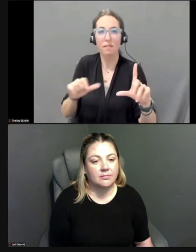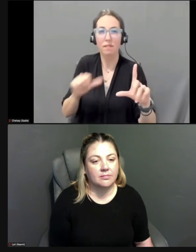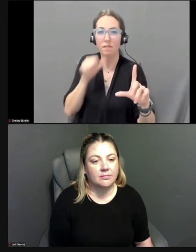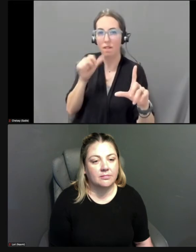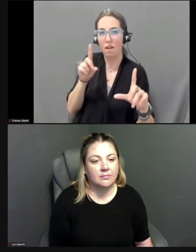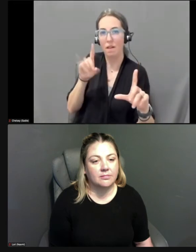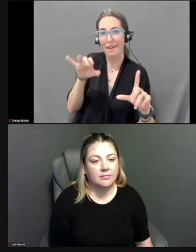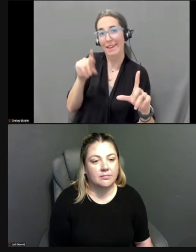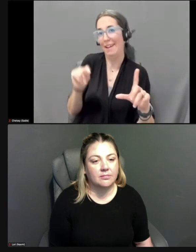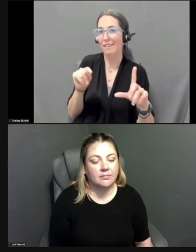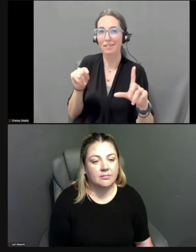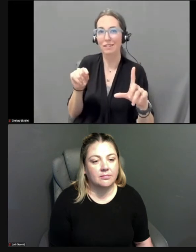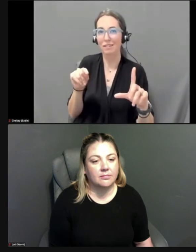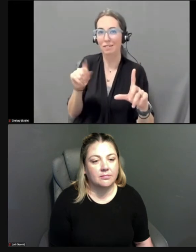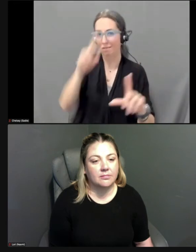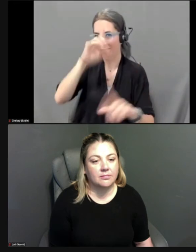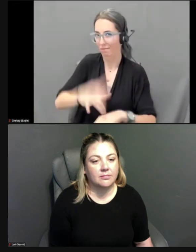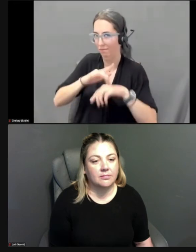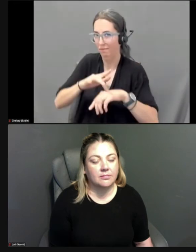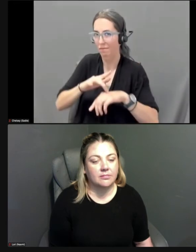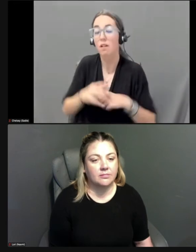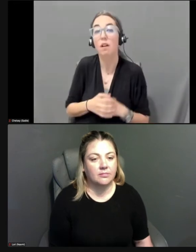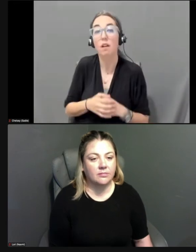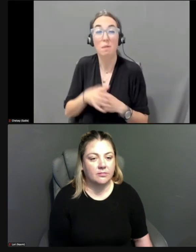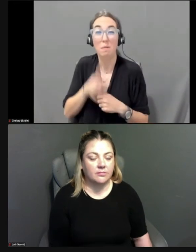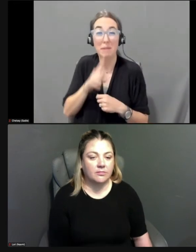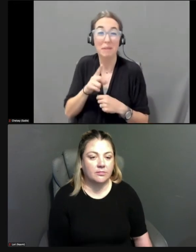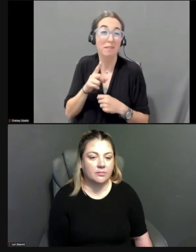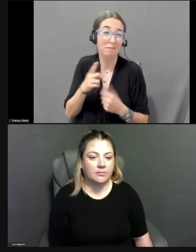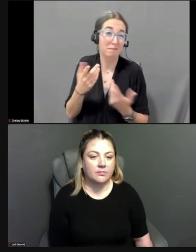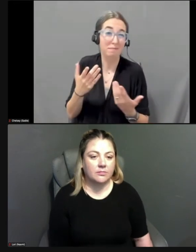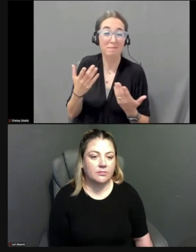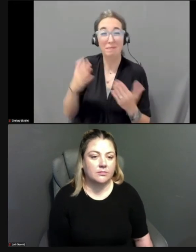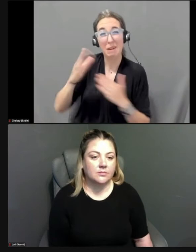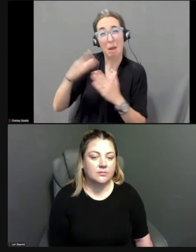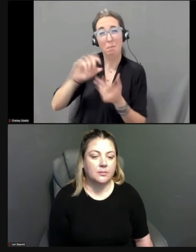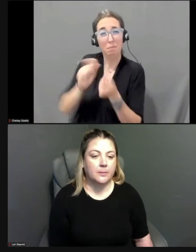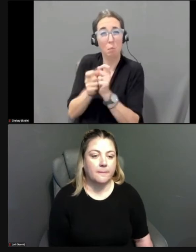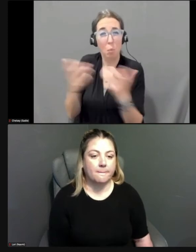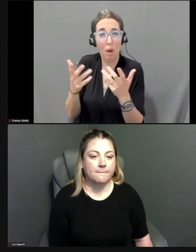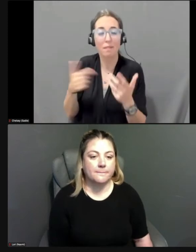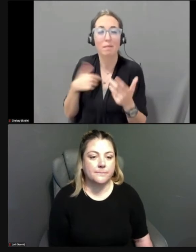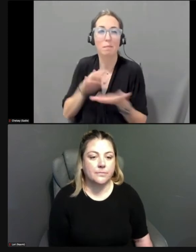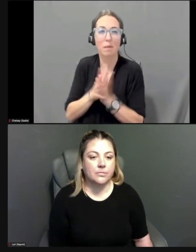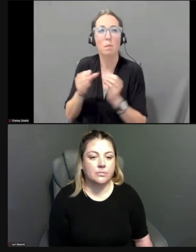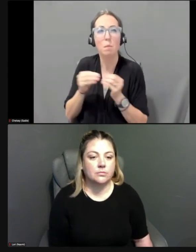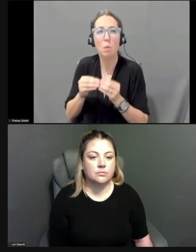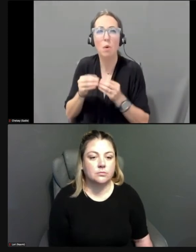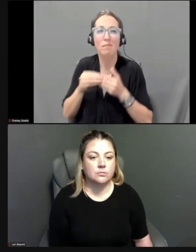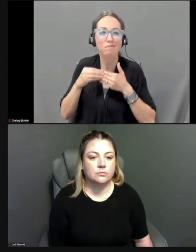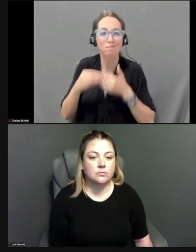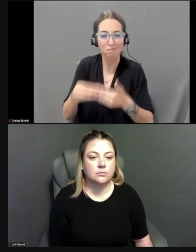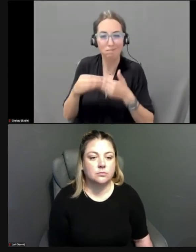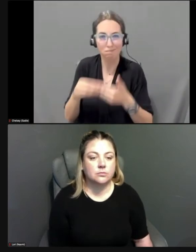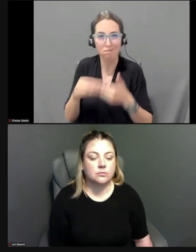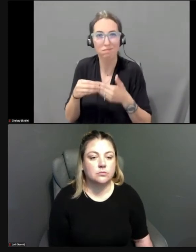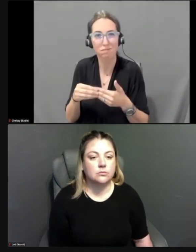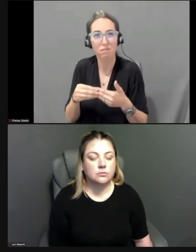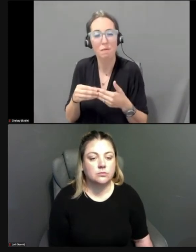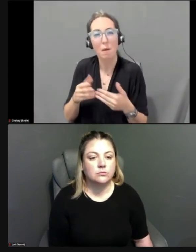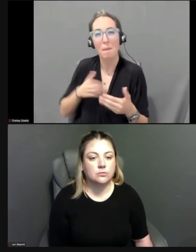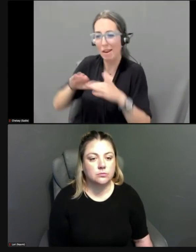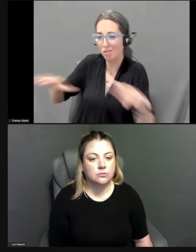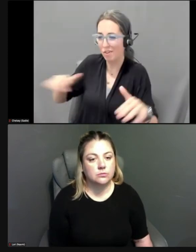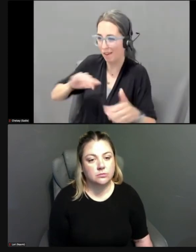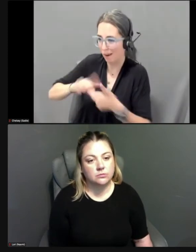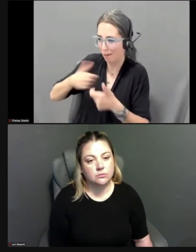just being more flexible instead of rigid in pretty much everything, in how I interact with my child or my